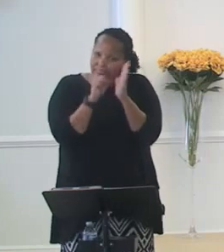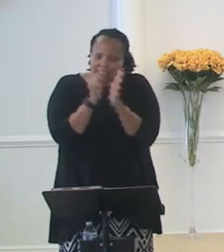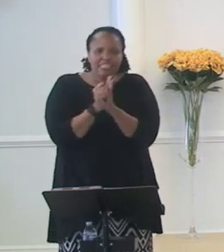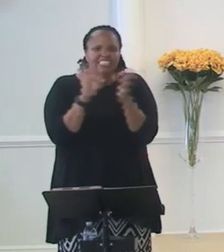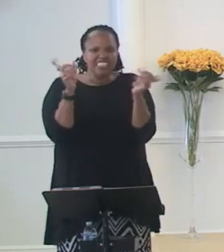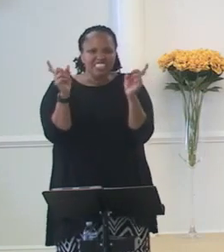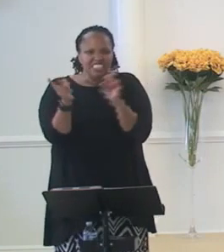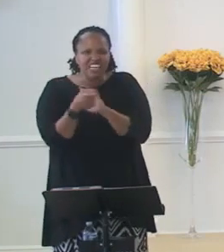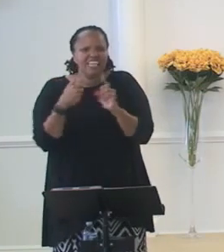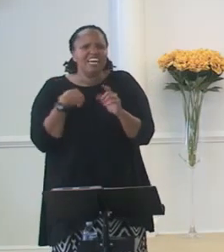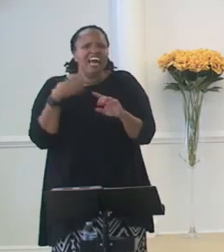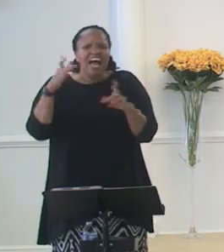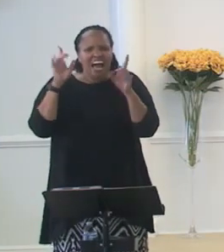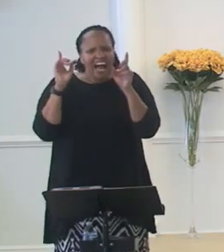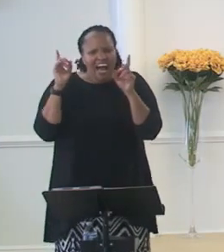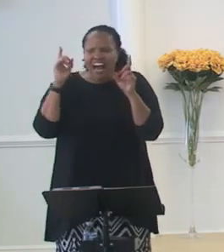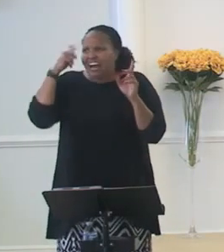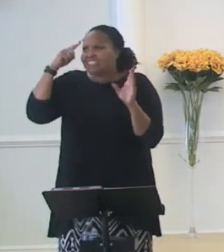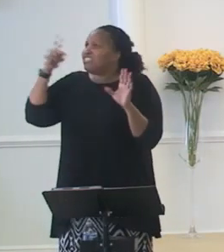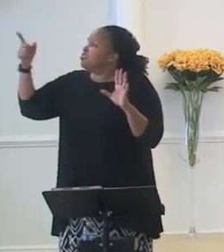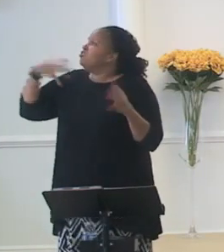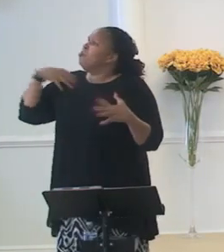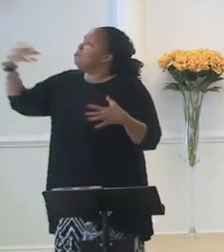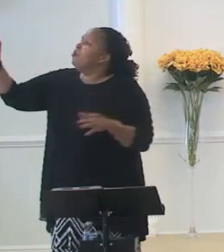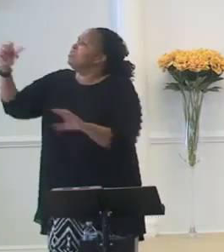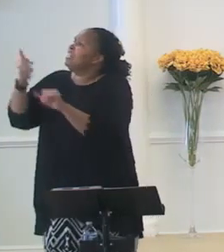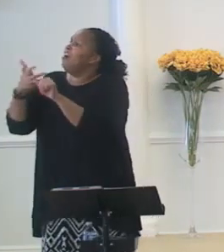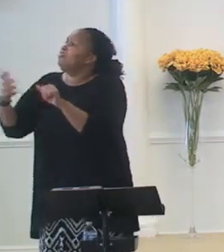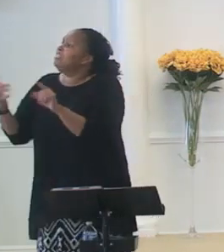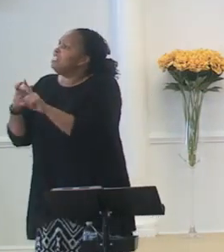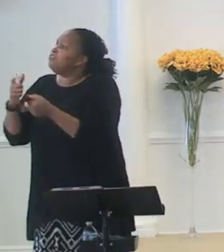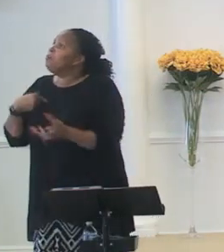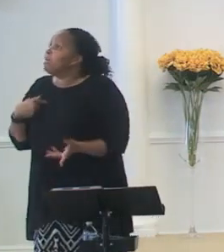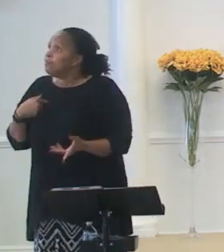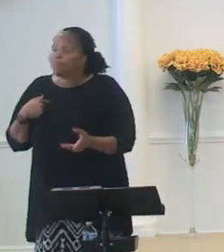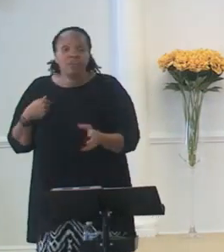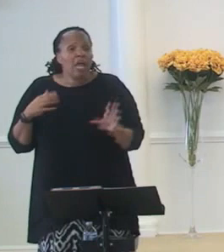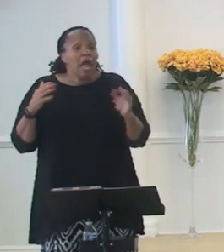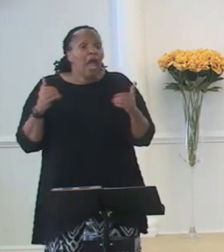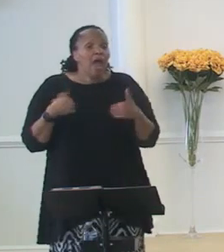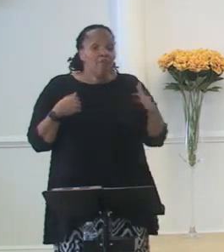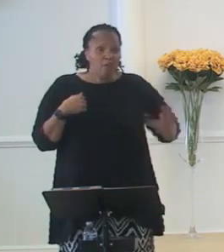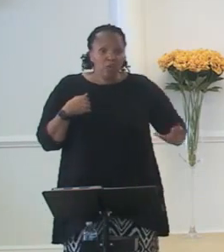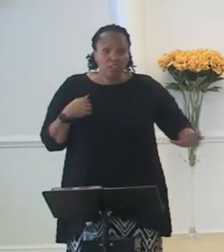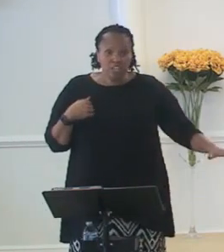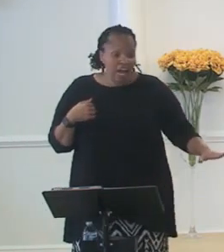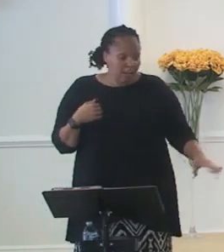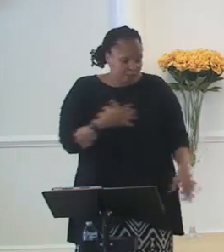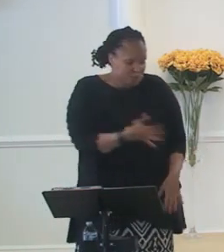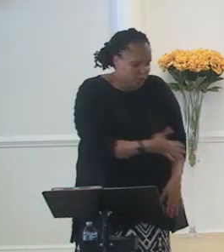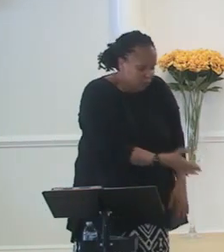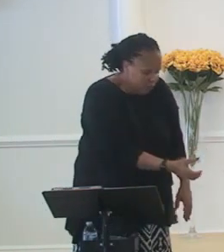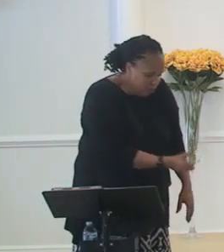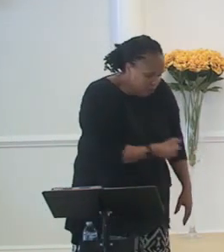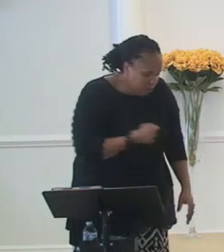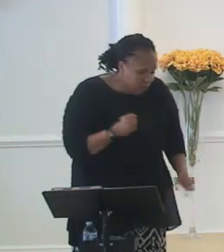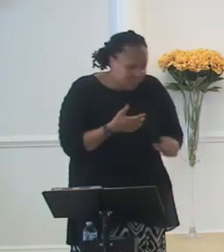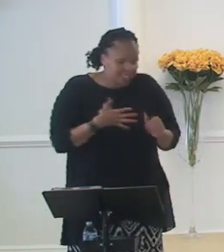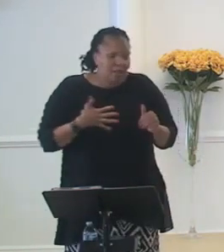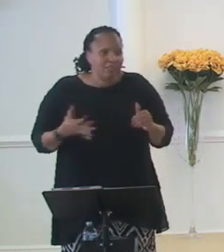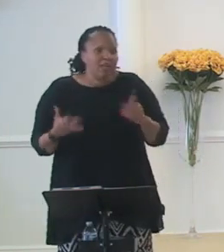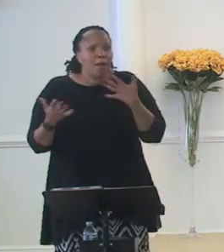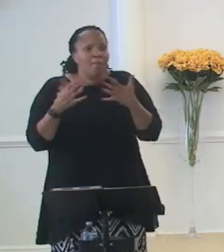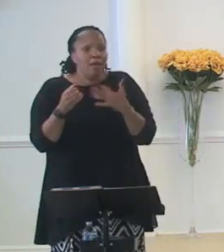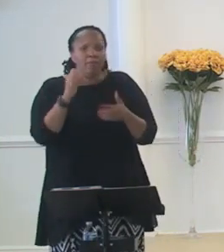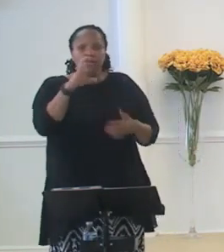everything. You taking everything from me. Have you ever took something from a child and they asked him for some chips or